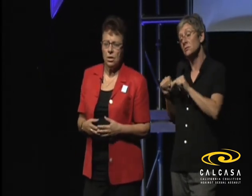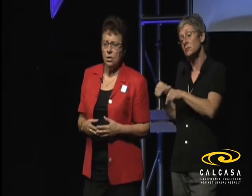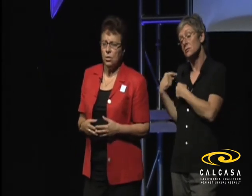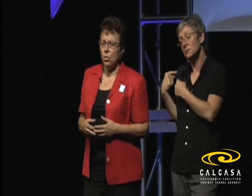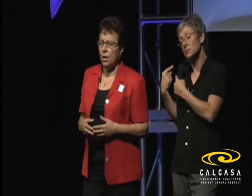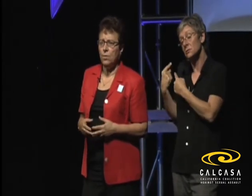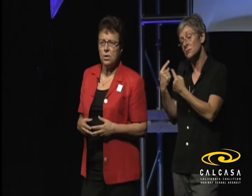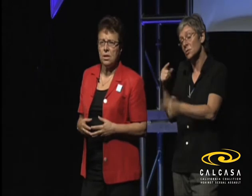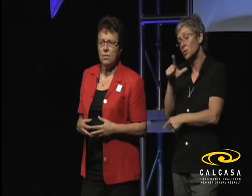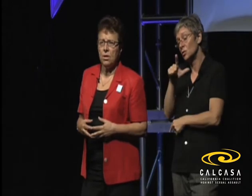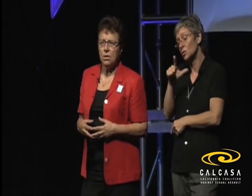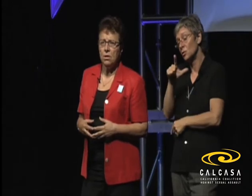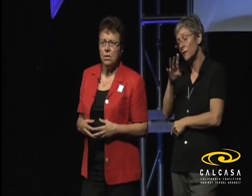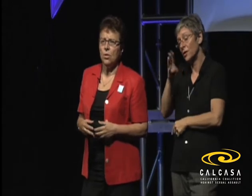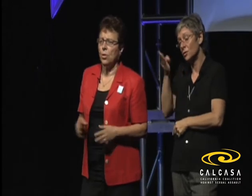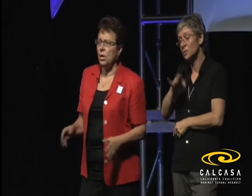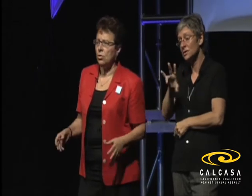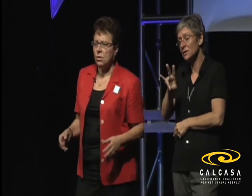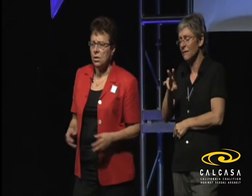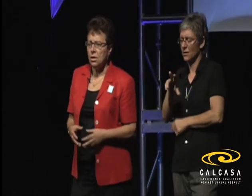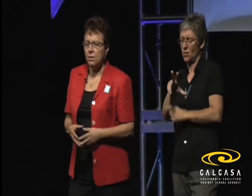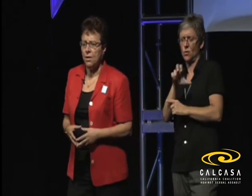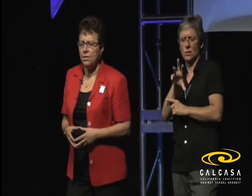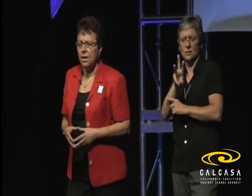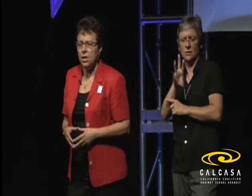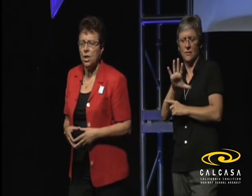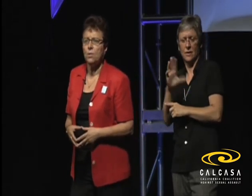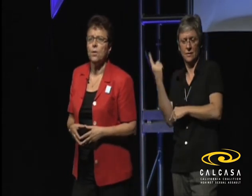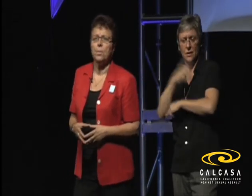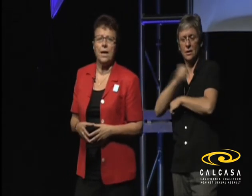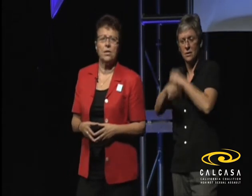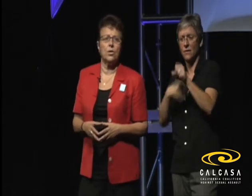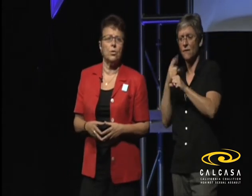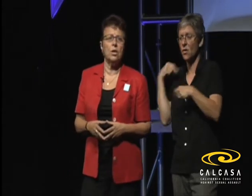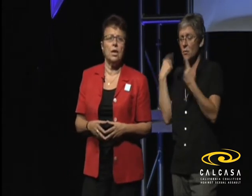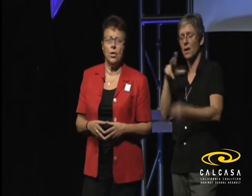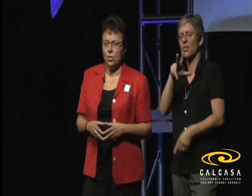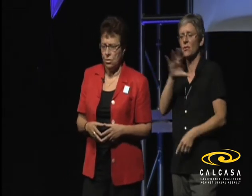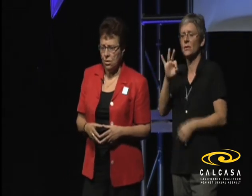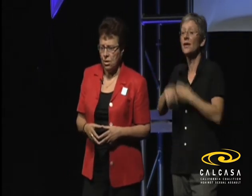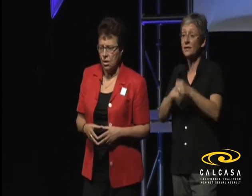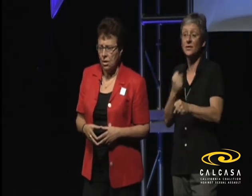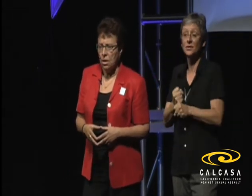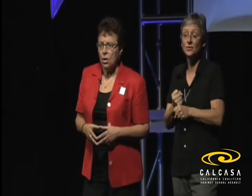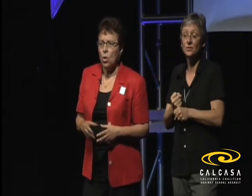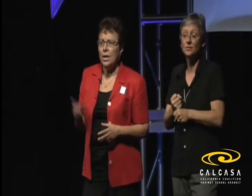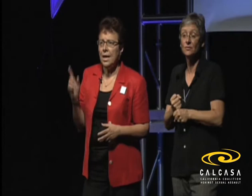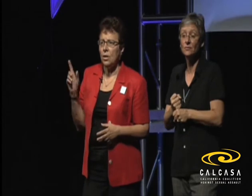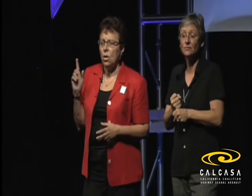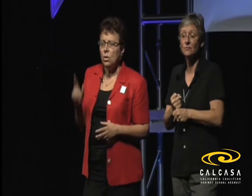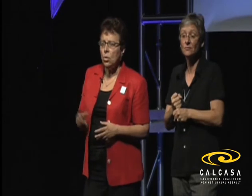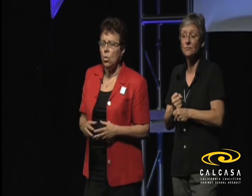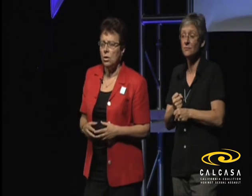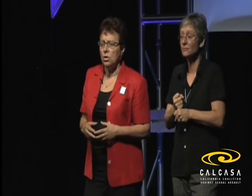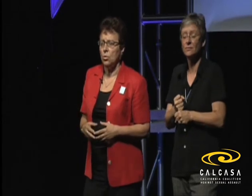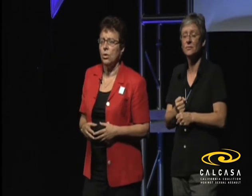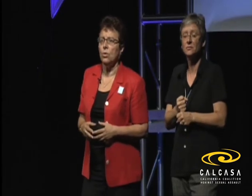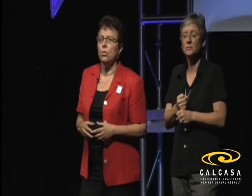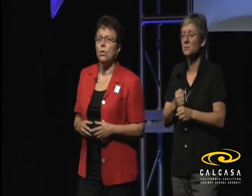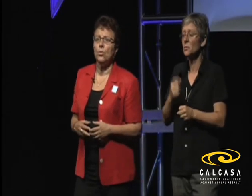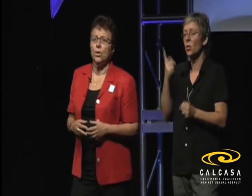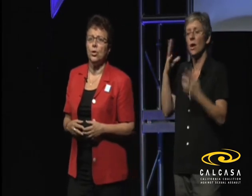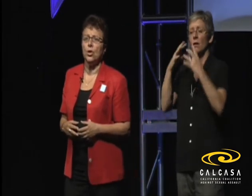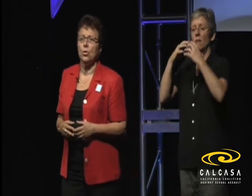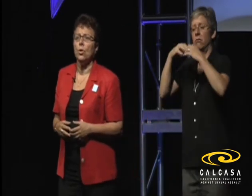continuously, 24/7, 365 days a year for the past 39 years, going down only once during